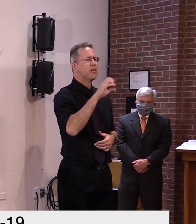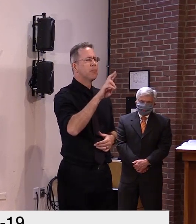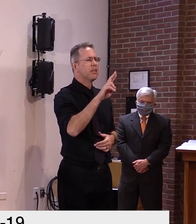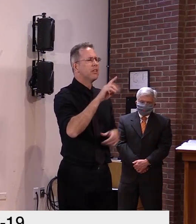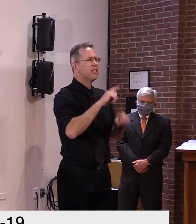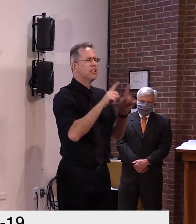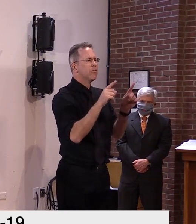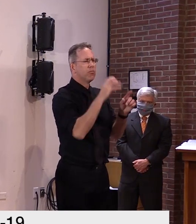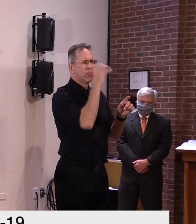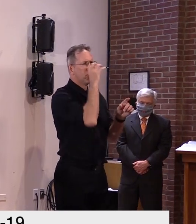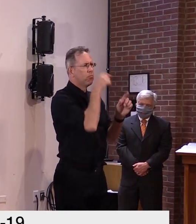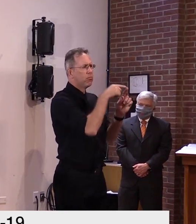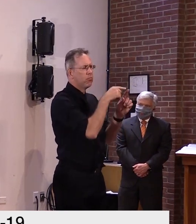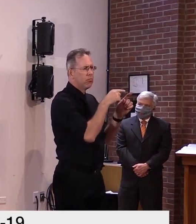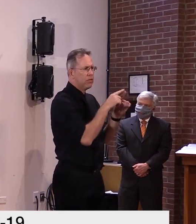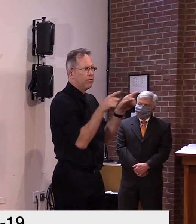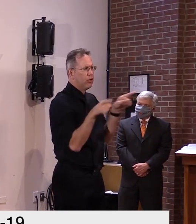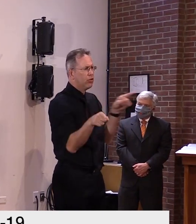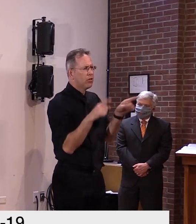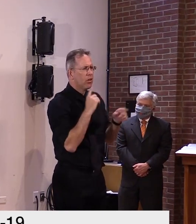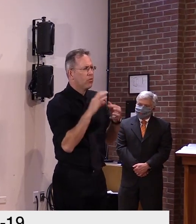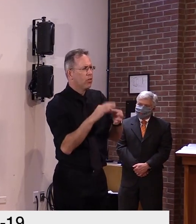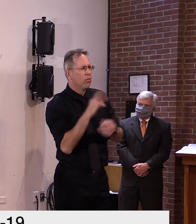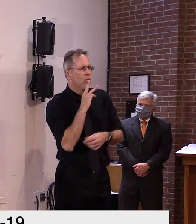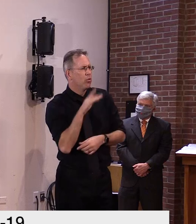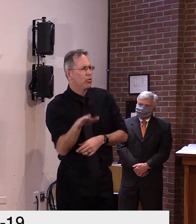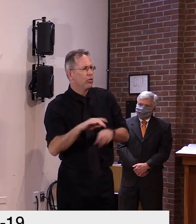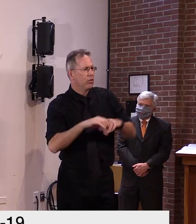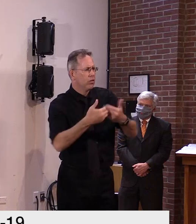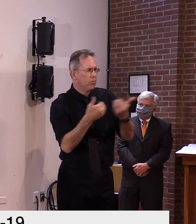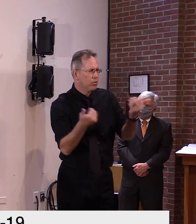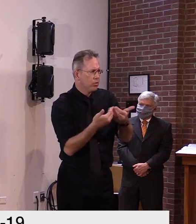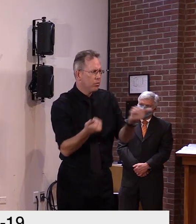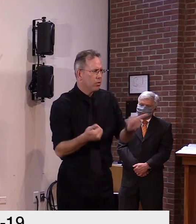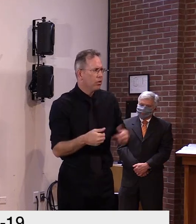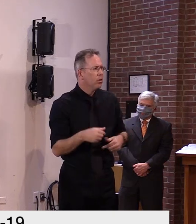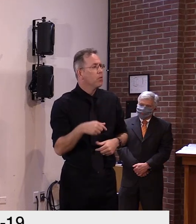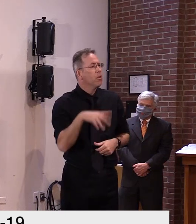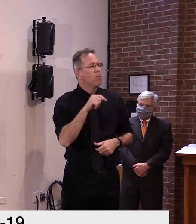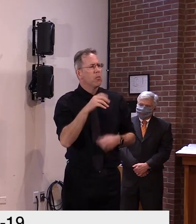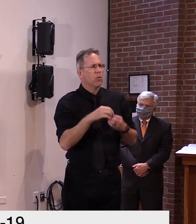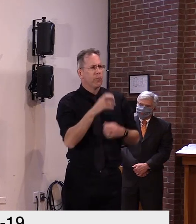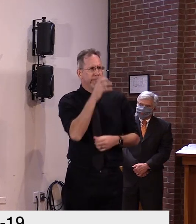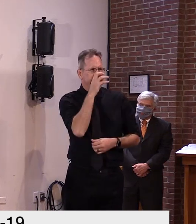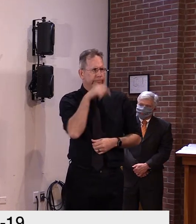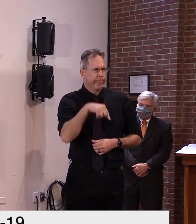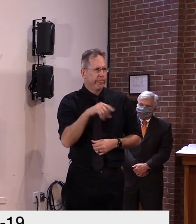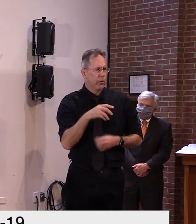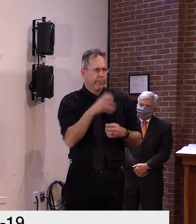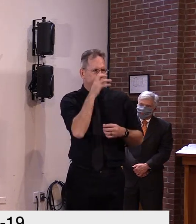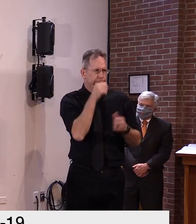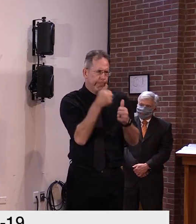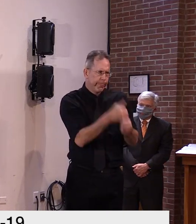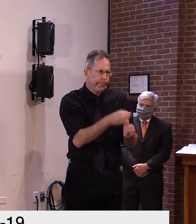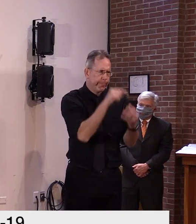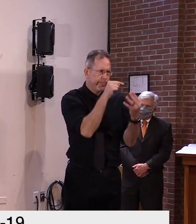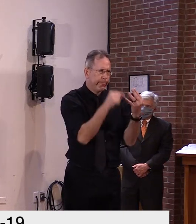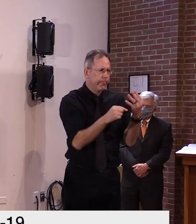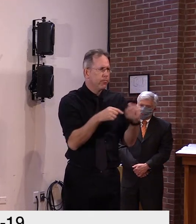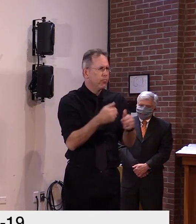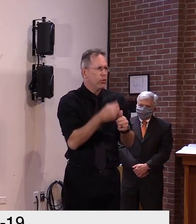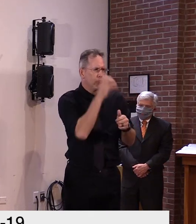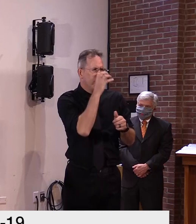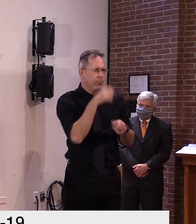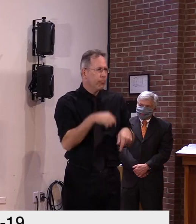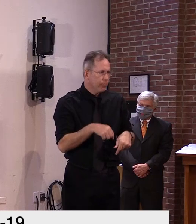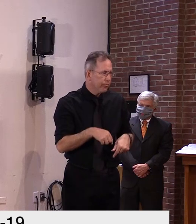Yeah, as it once was with E. coli, but they changed that. Can't comment on the process that